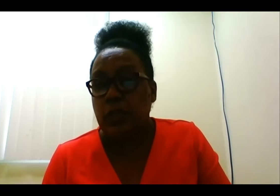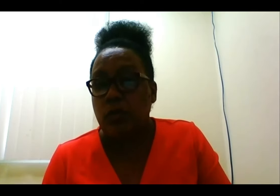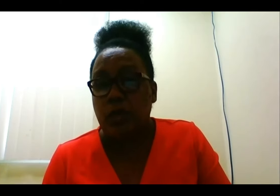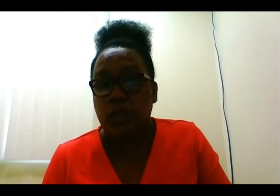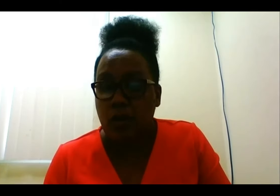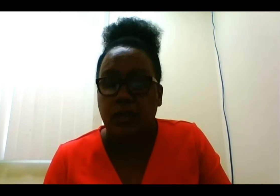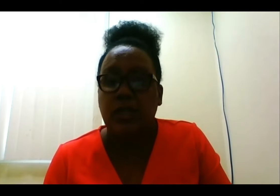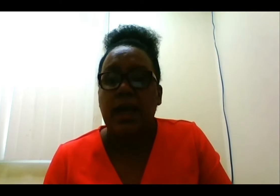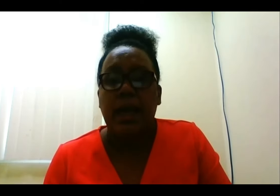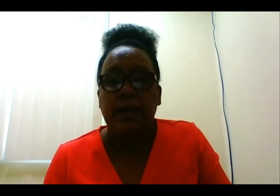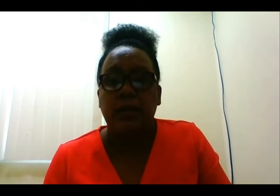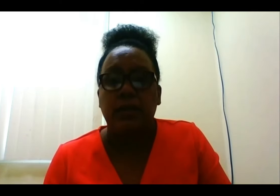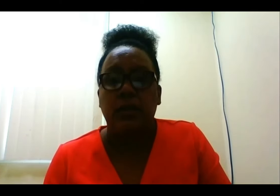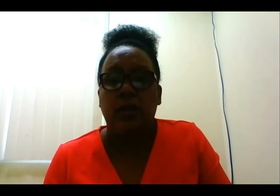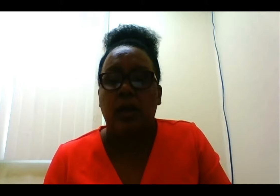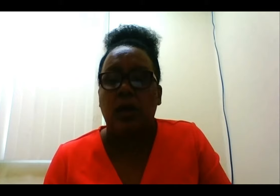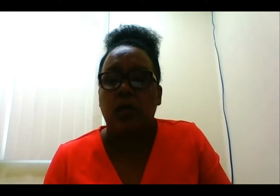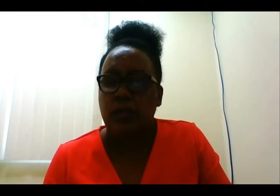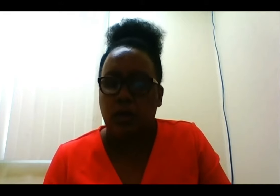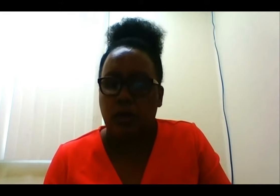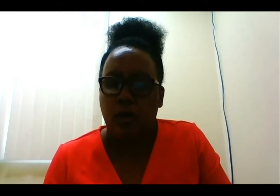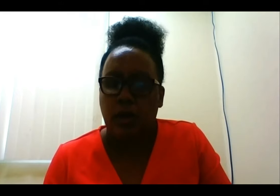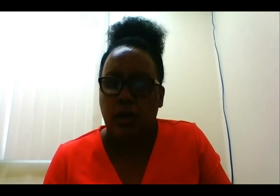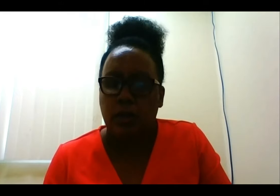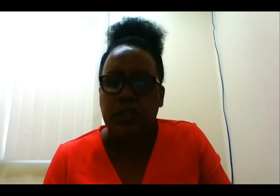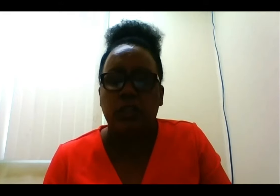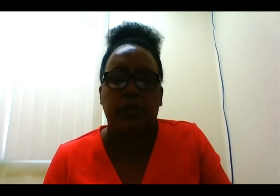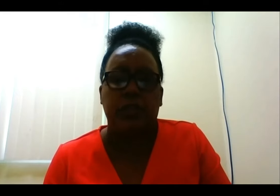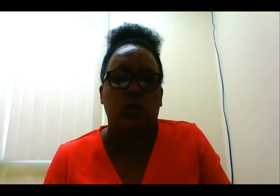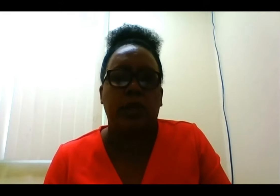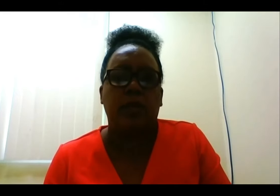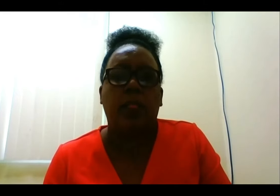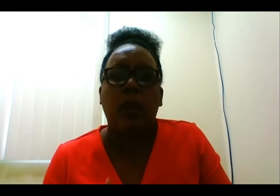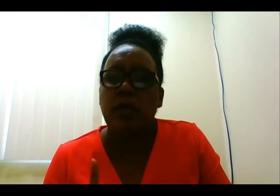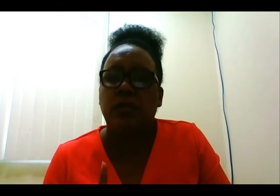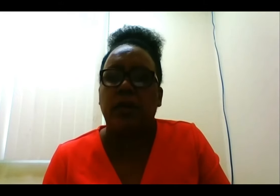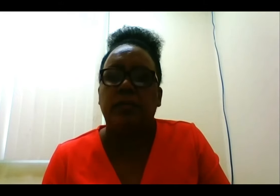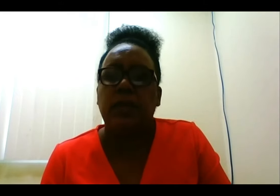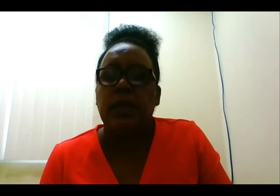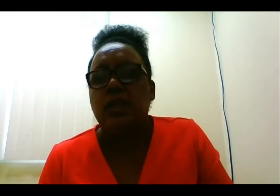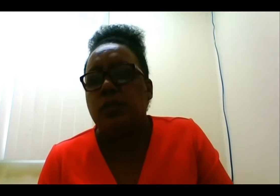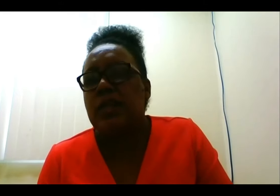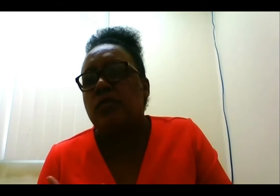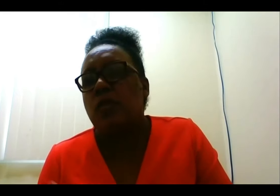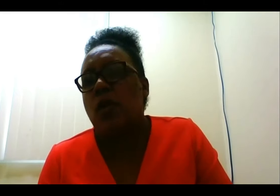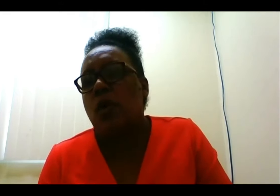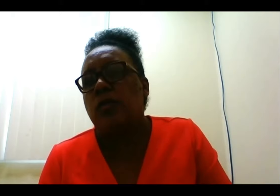education officers and a speech therapist as well. However, in spite of all what is happening